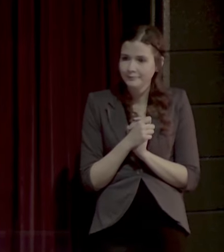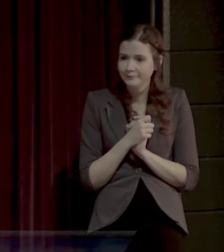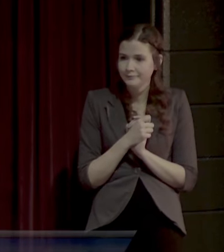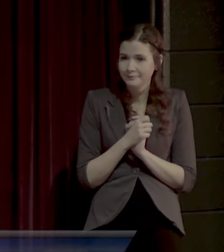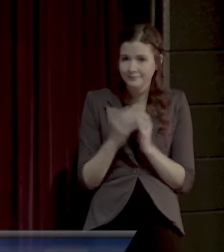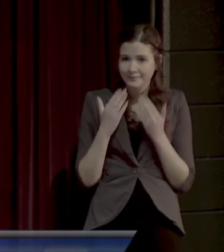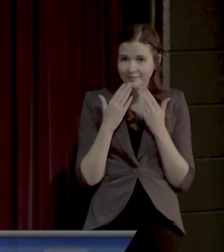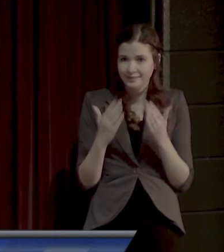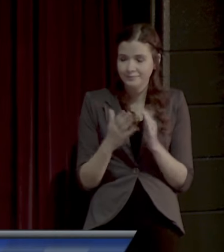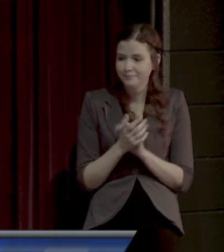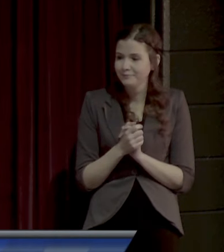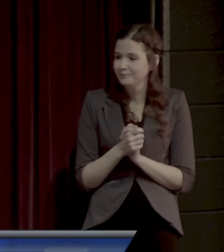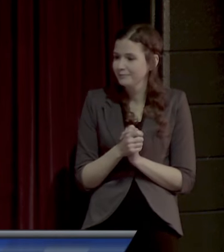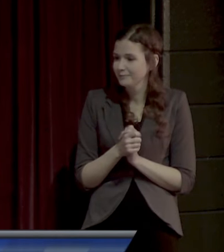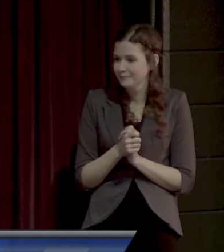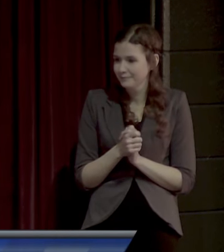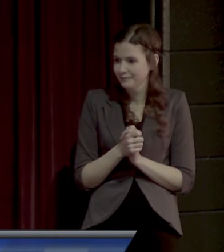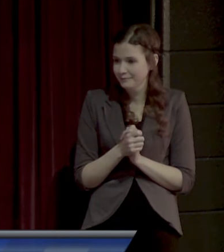Thank you.